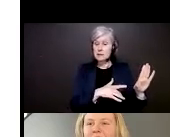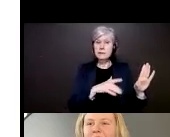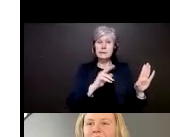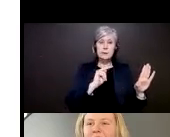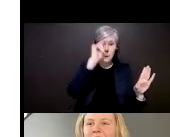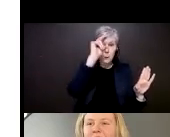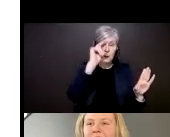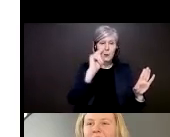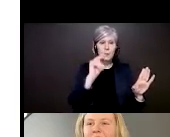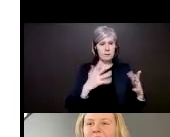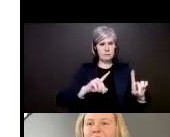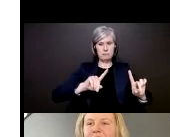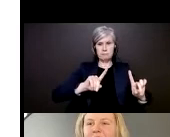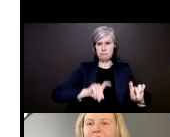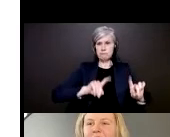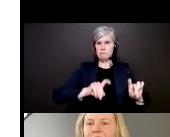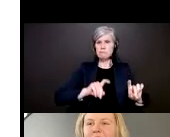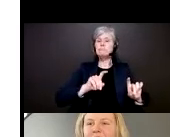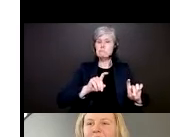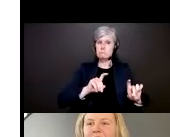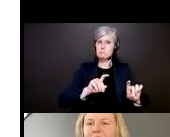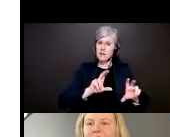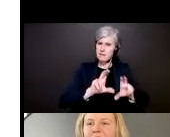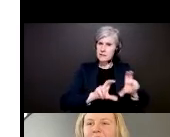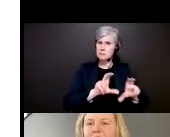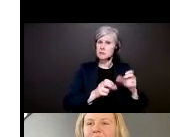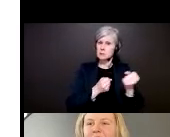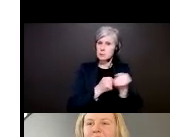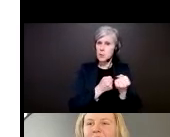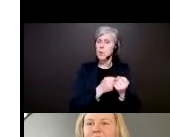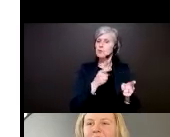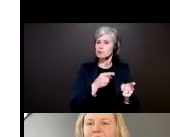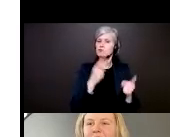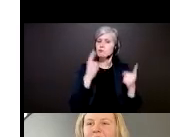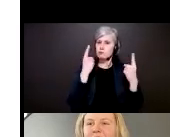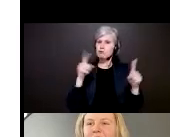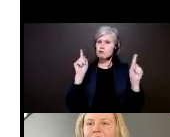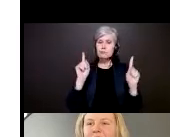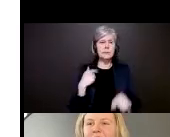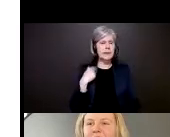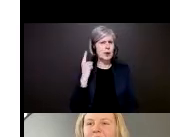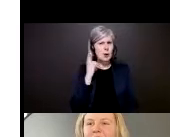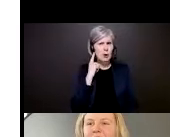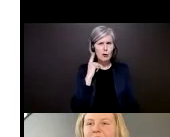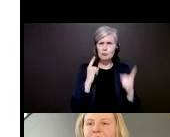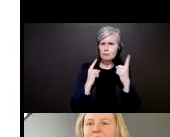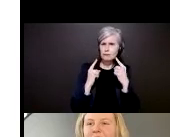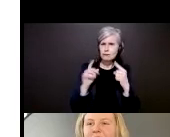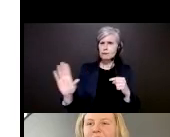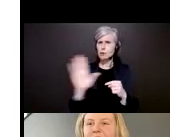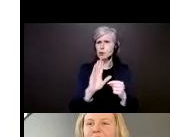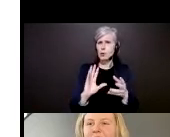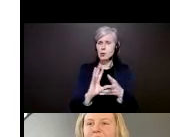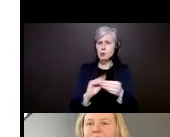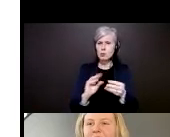lives. I can tell you so many stories about people say, I tried that conversation where I talked to somebody I